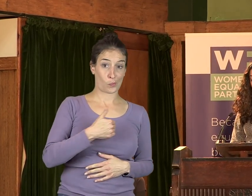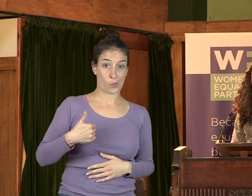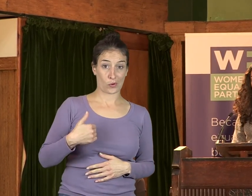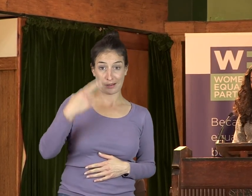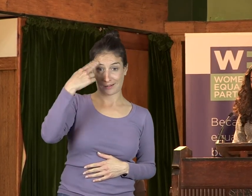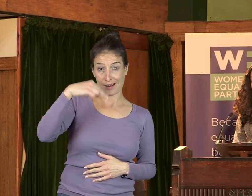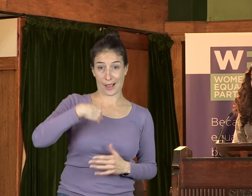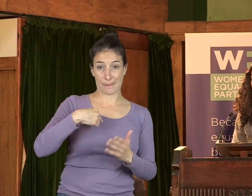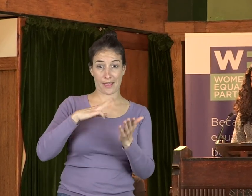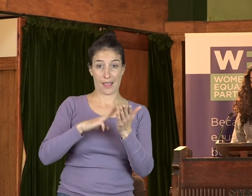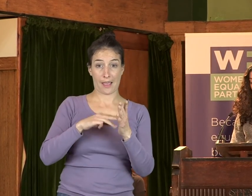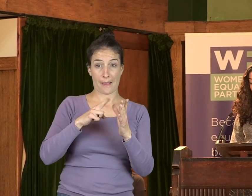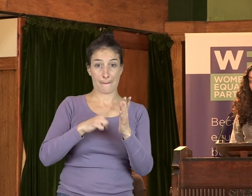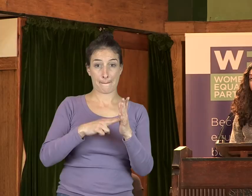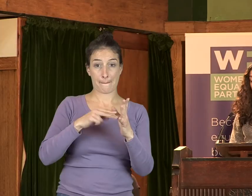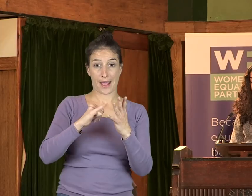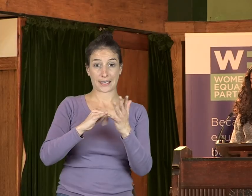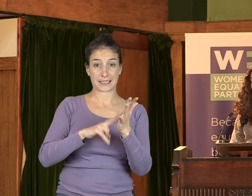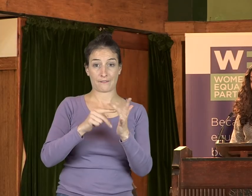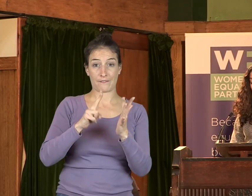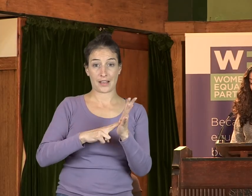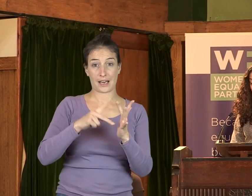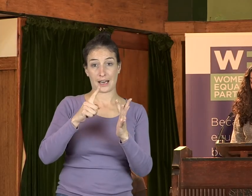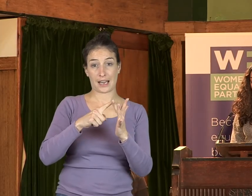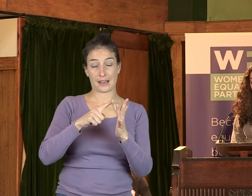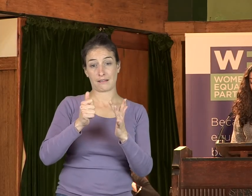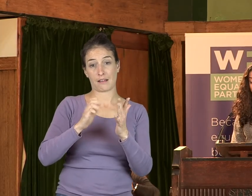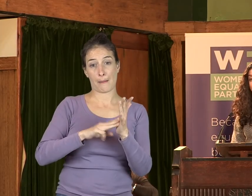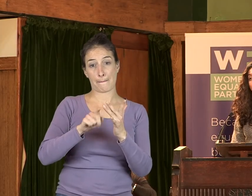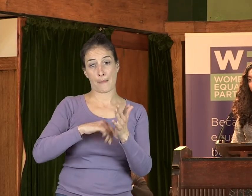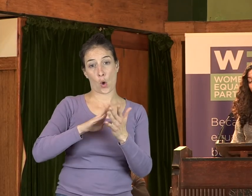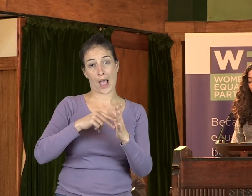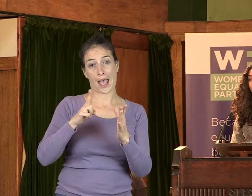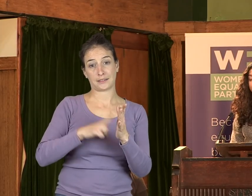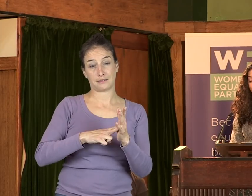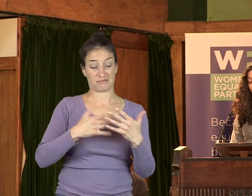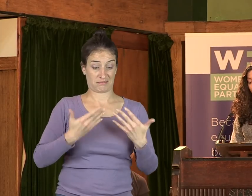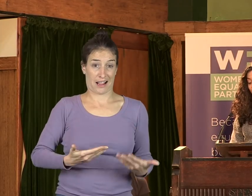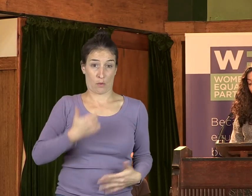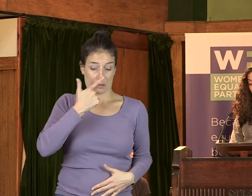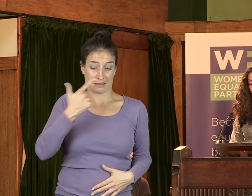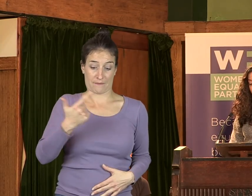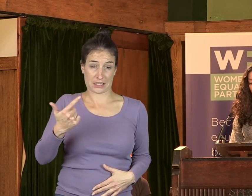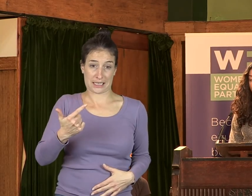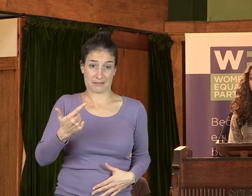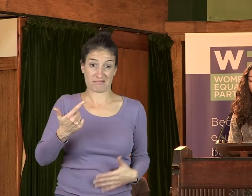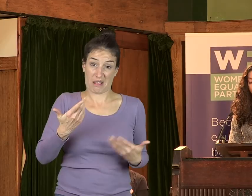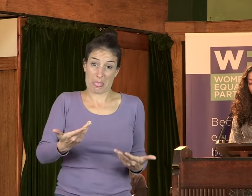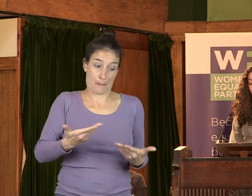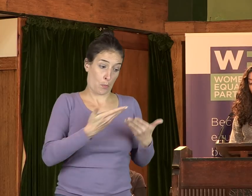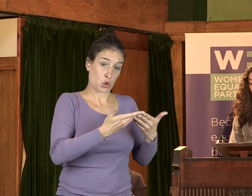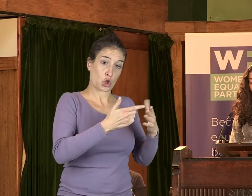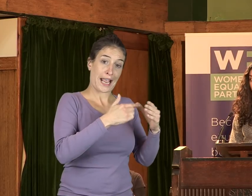Good morning. My name is Manasvini Mohan. I am 17 years old and currently still in school studying for my A-levels.